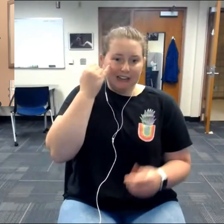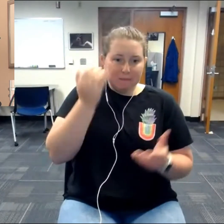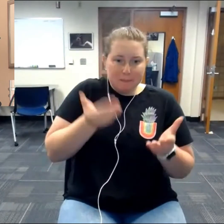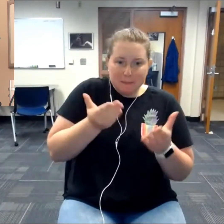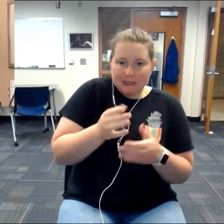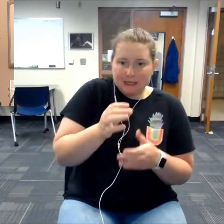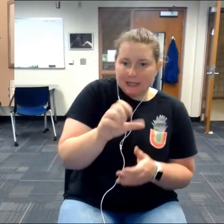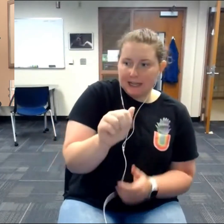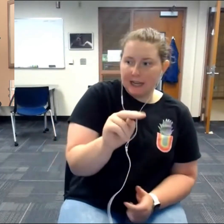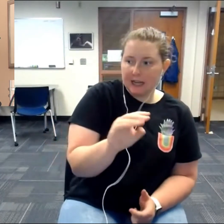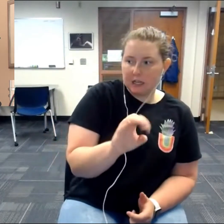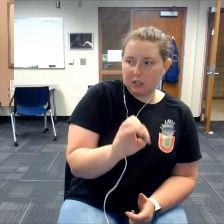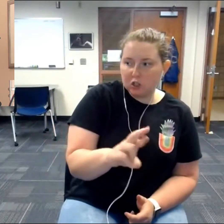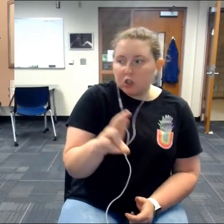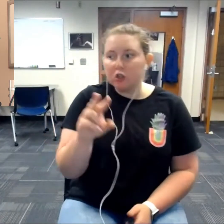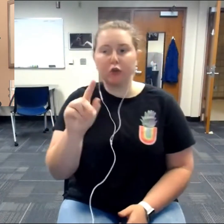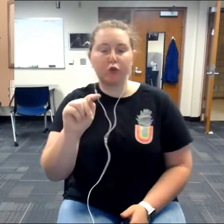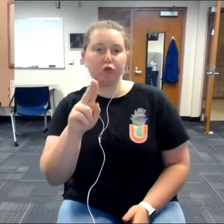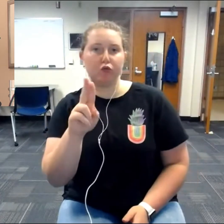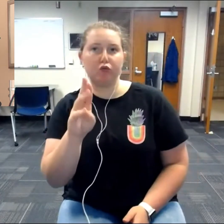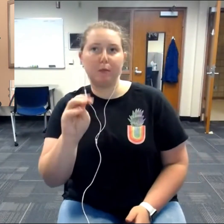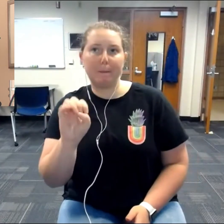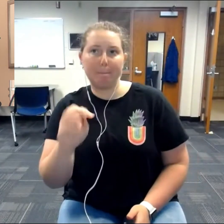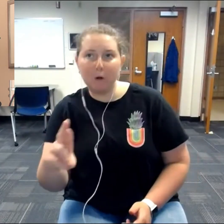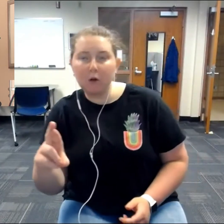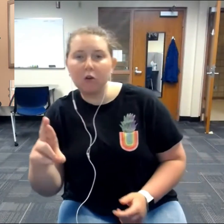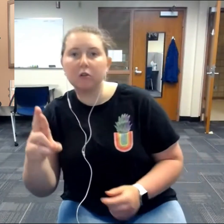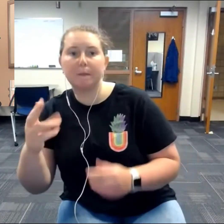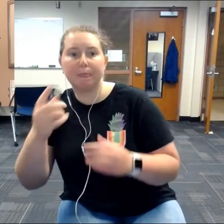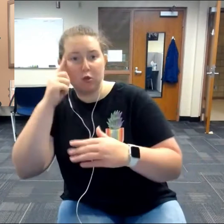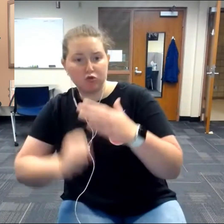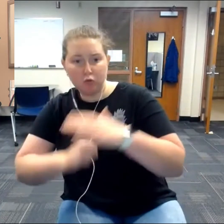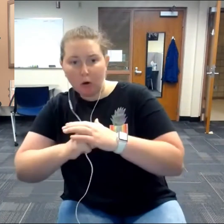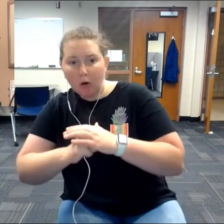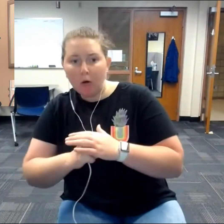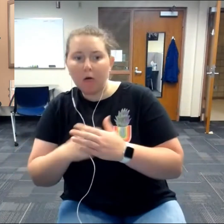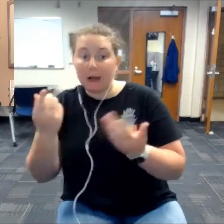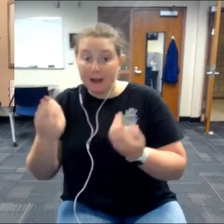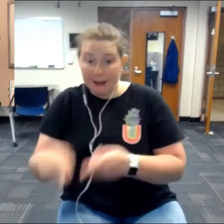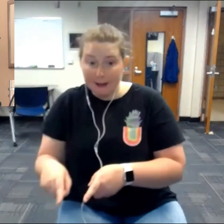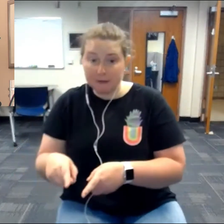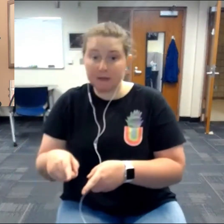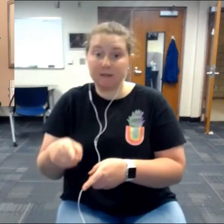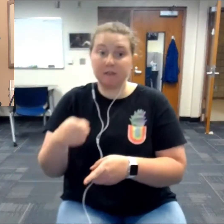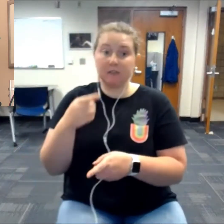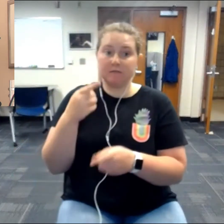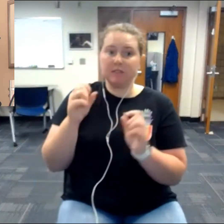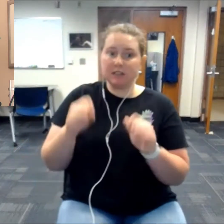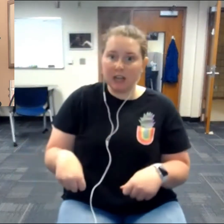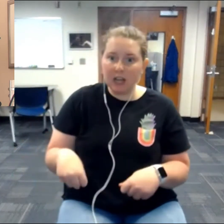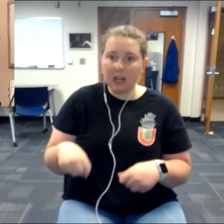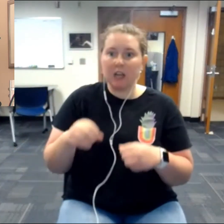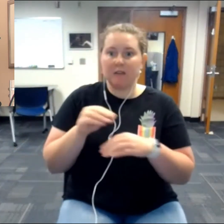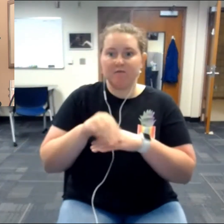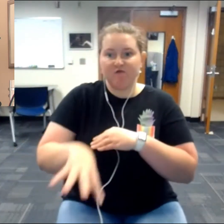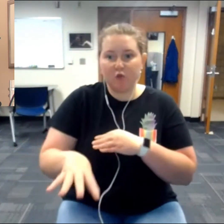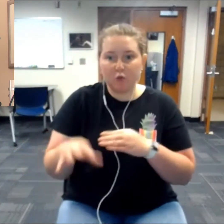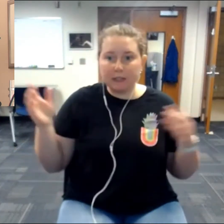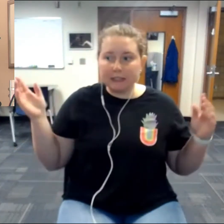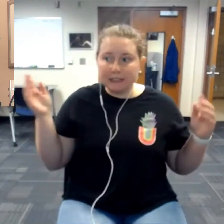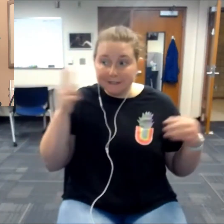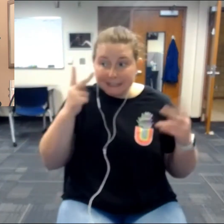disorders that we're not aware of it from our visual field or peripheral vision testing. We check blood pressure because,